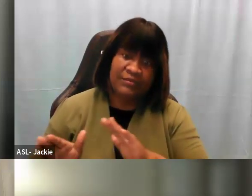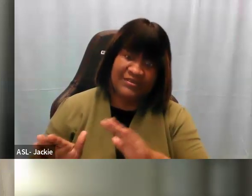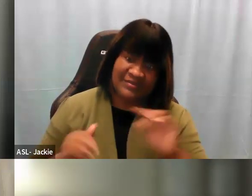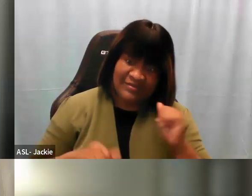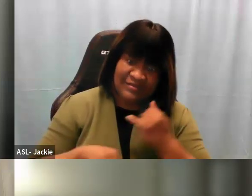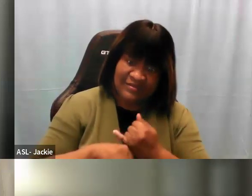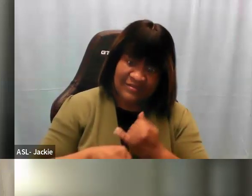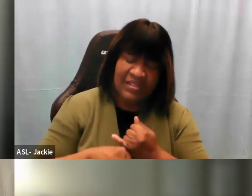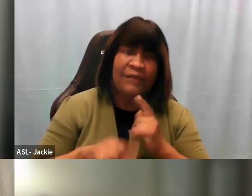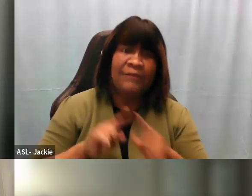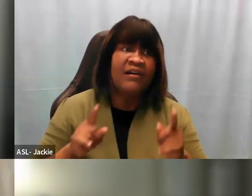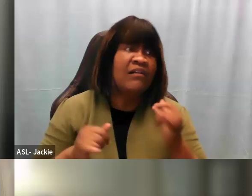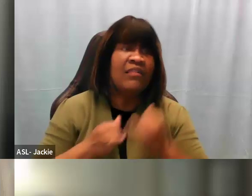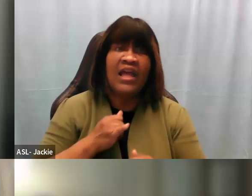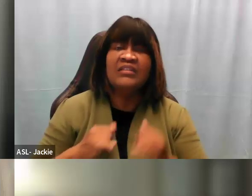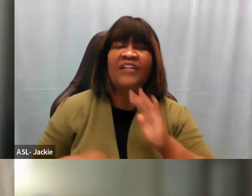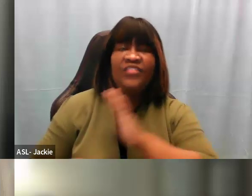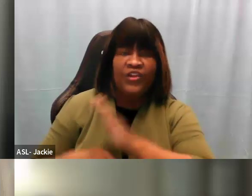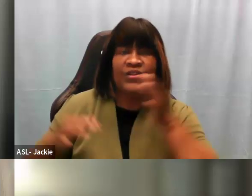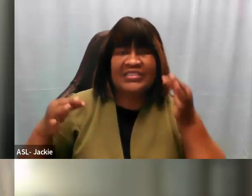decision what they want to do.